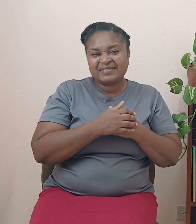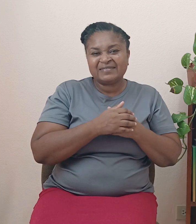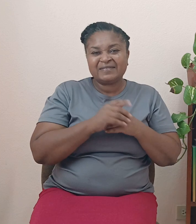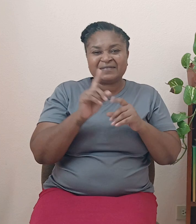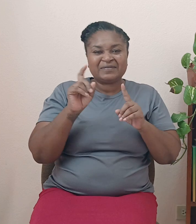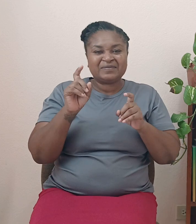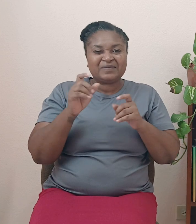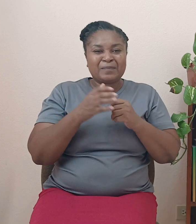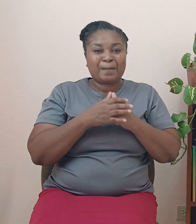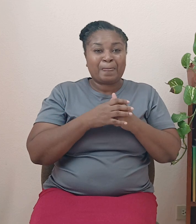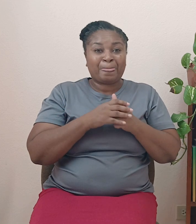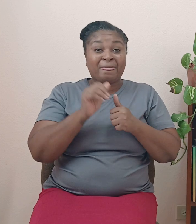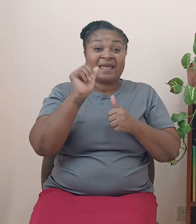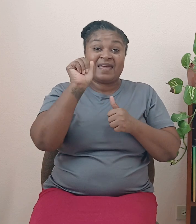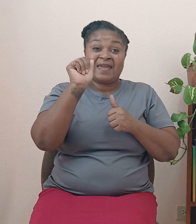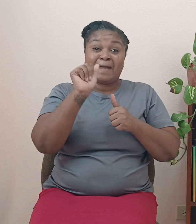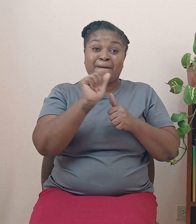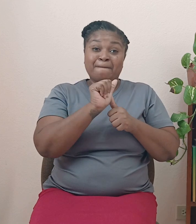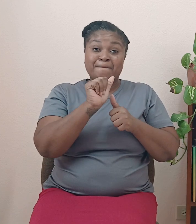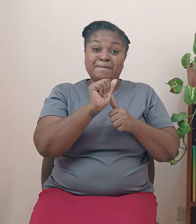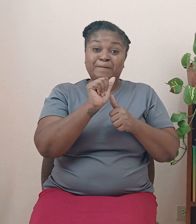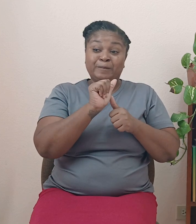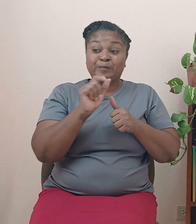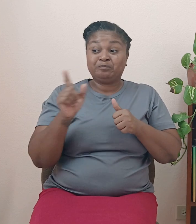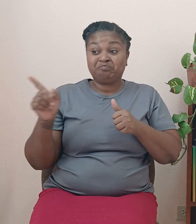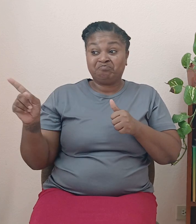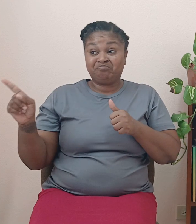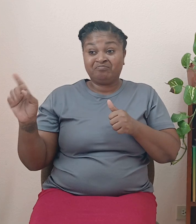A. He heard that she was a worthwhile girl.